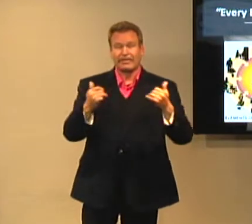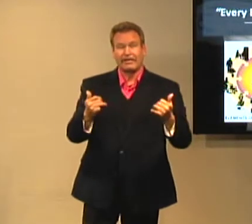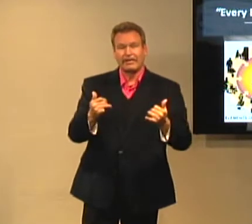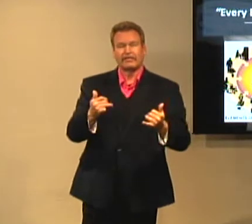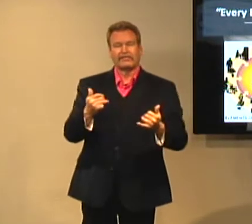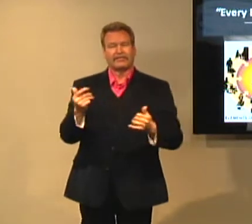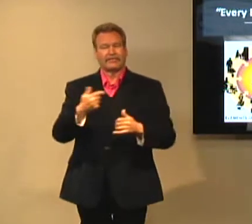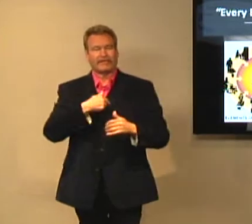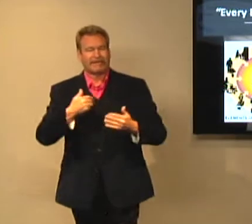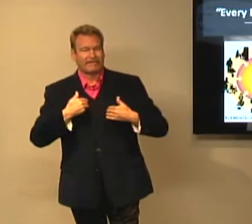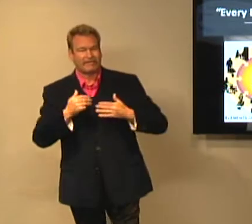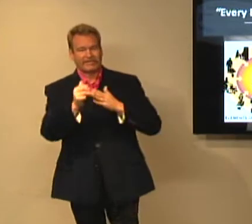So we continue with God's ministry.